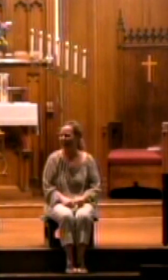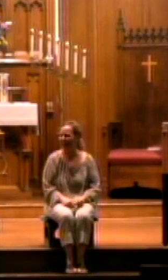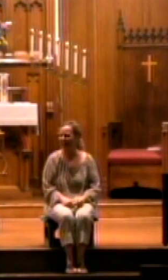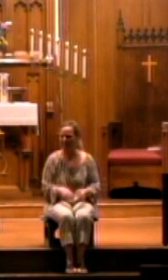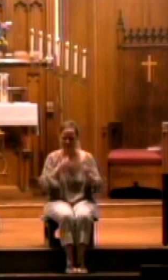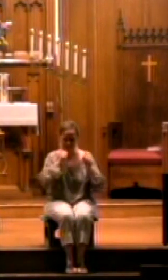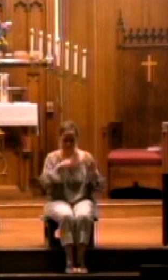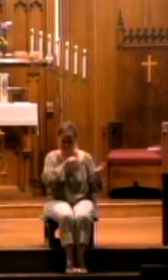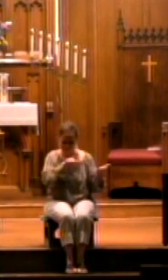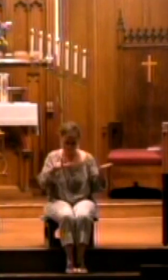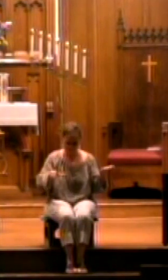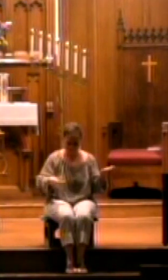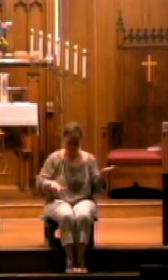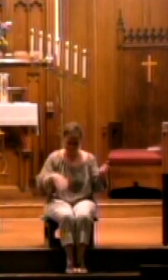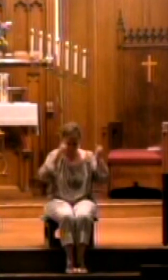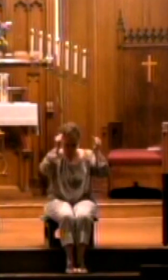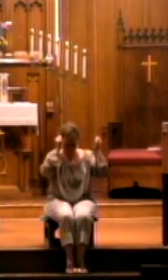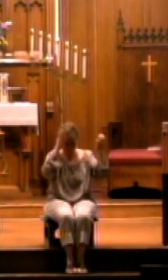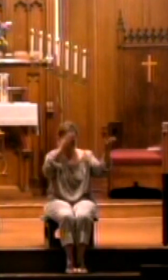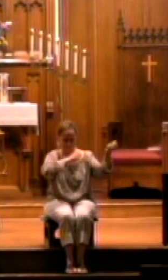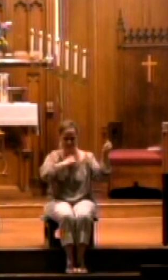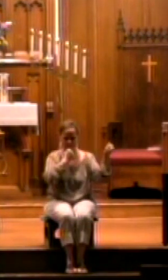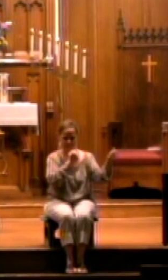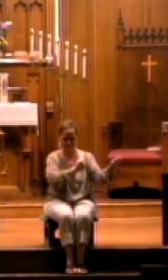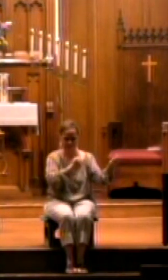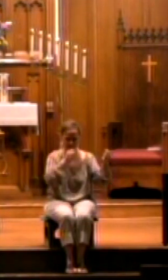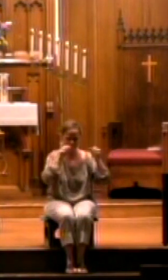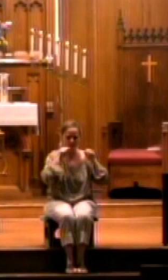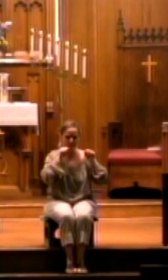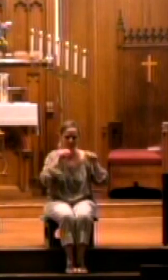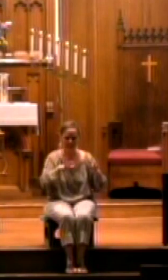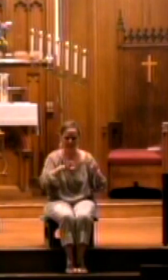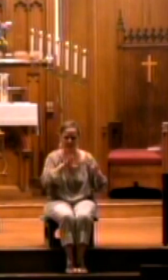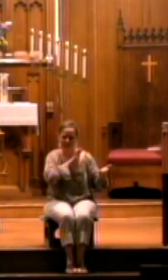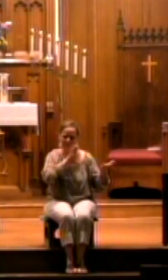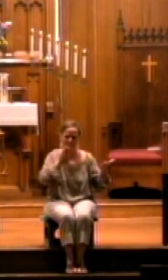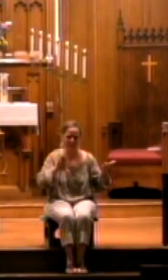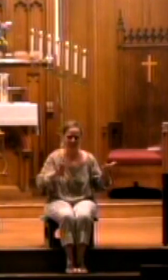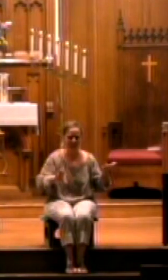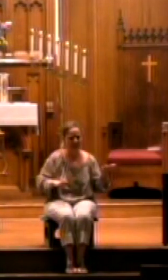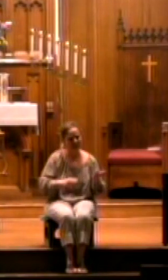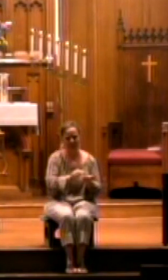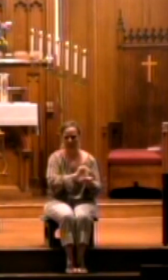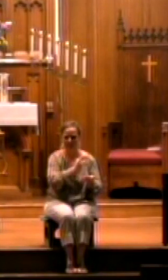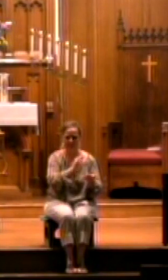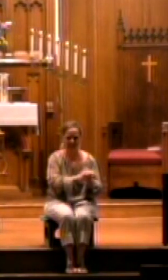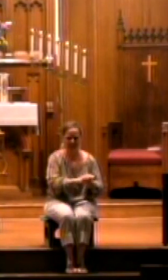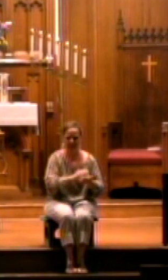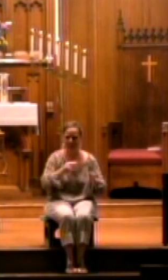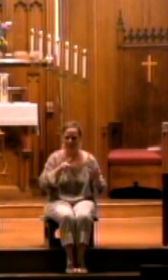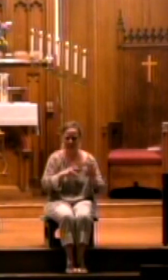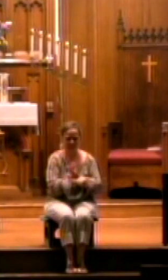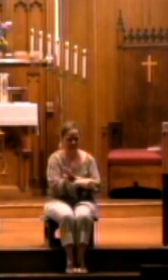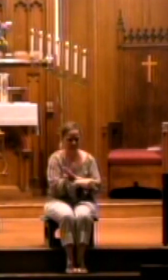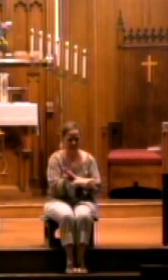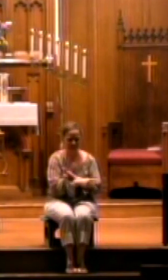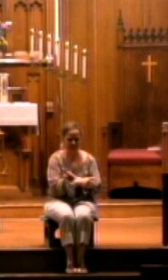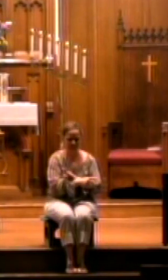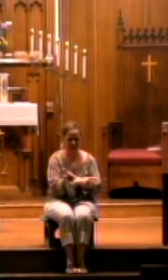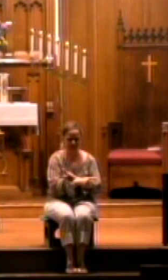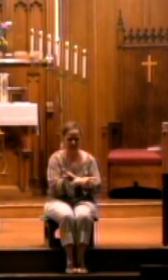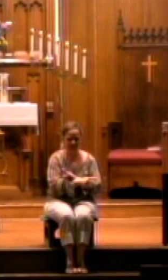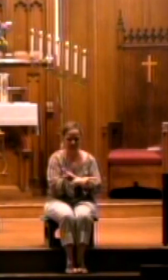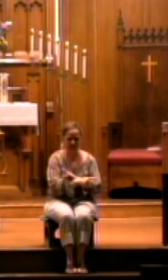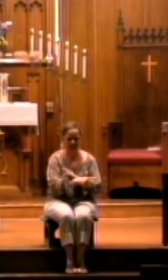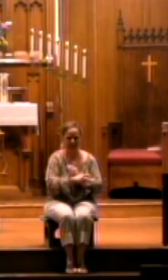The blessing of the Lord God Almighty, the blessing of Christ, the Lamb who was slain, the blessing of the Holy Spirit of truth be among you